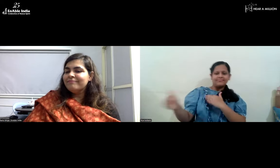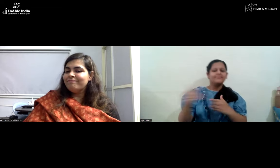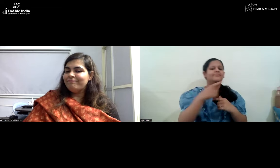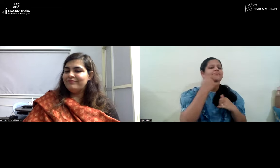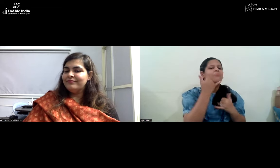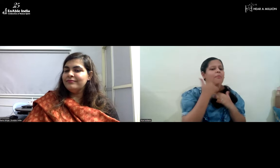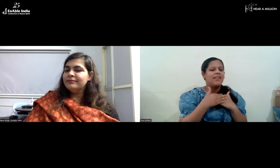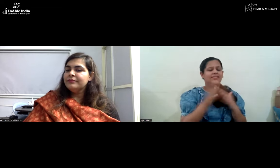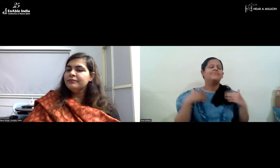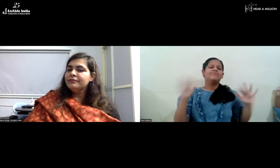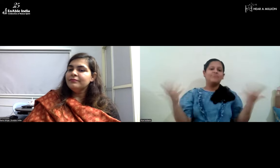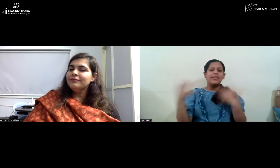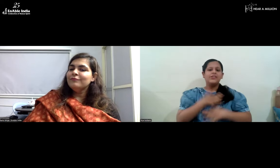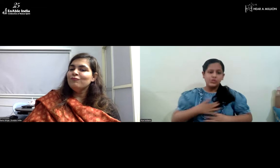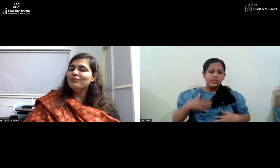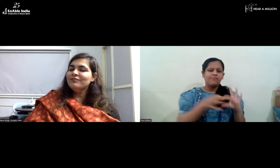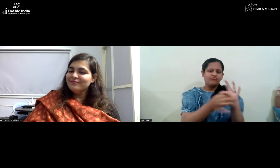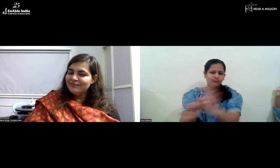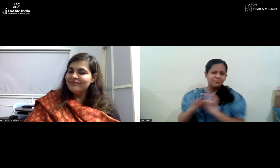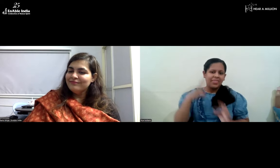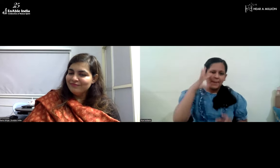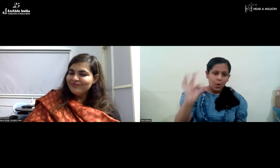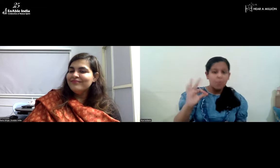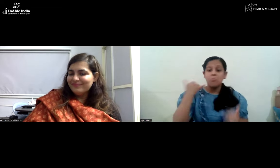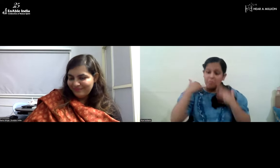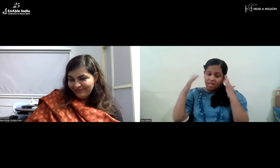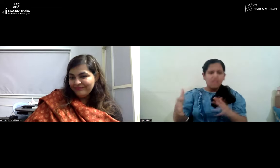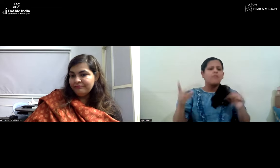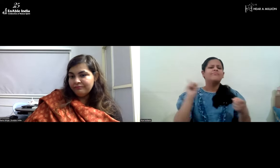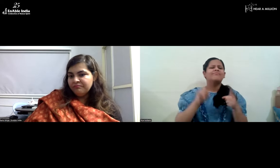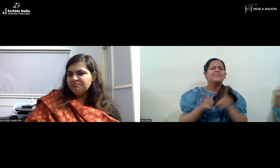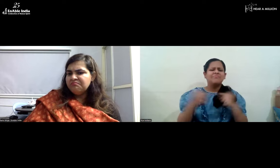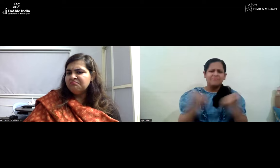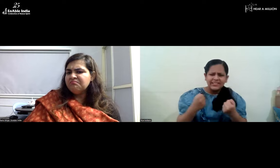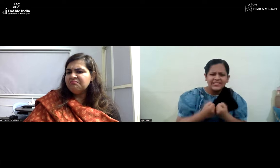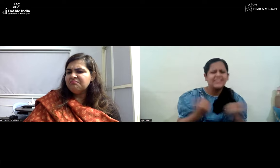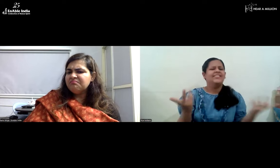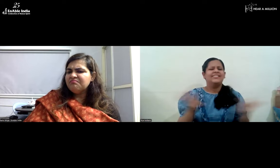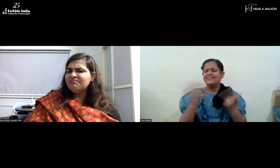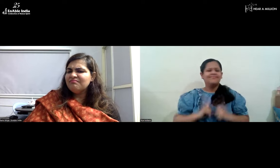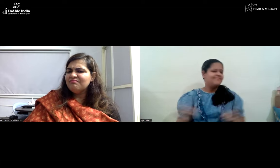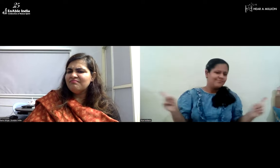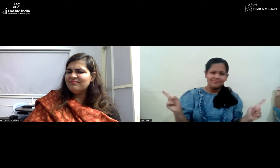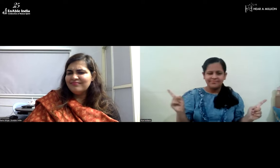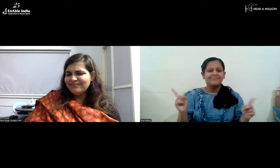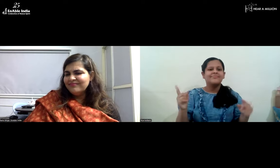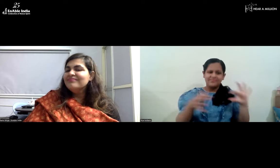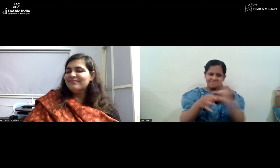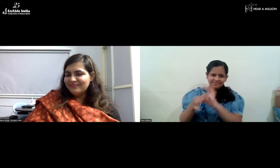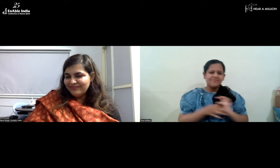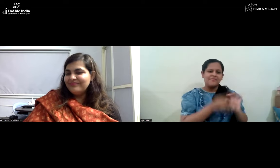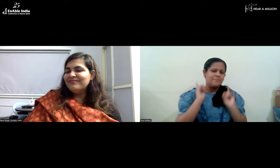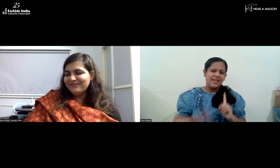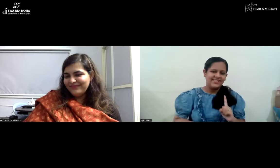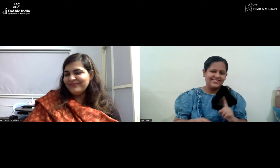So, if you could go on an adventure anywhere in the world, where would you go and what